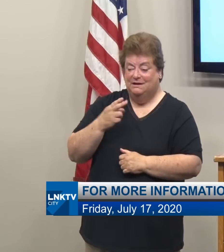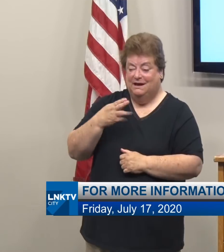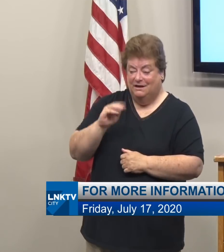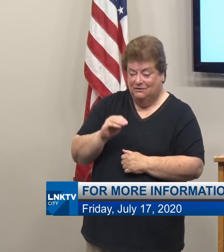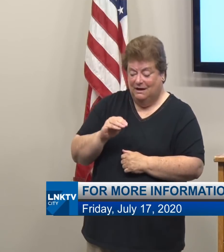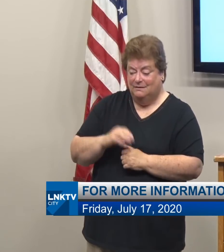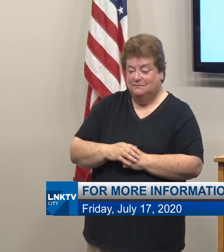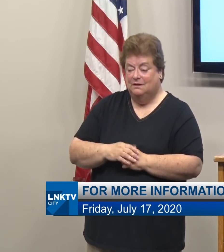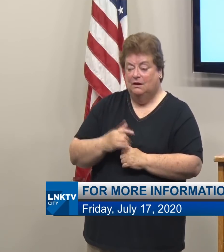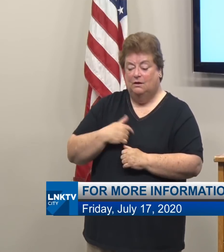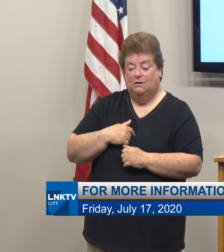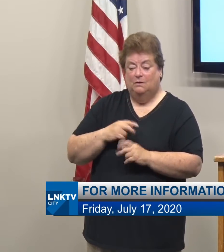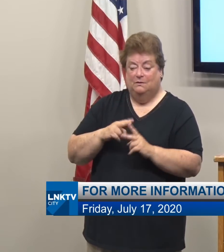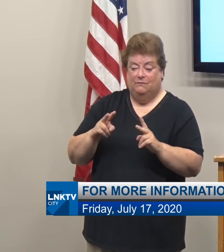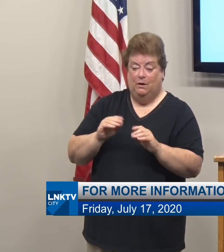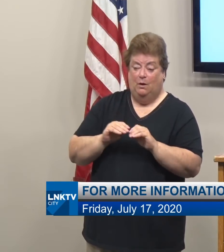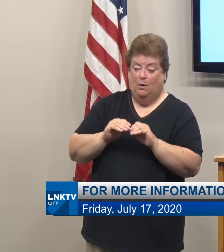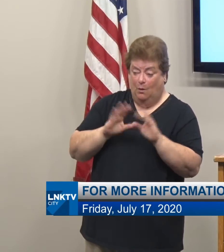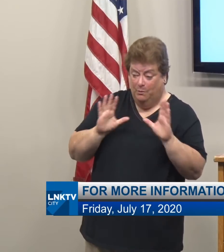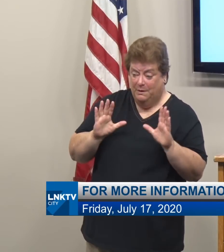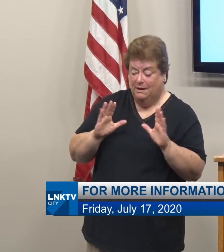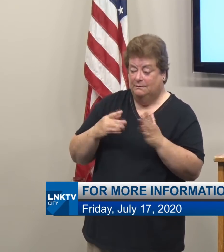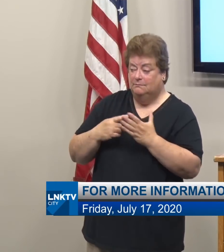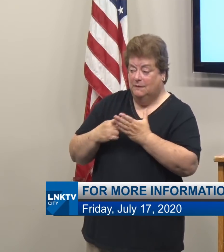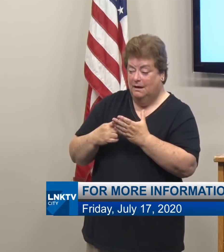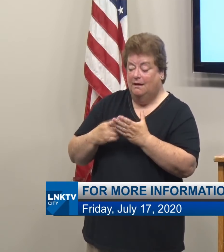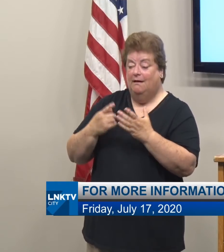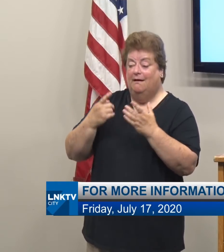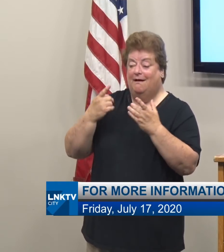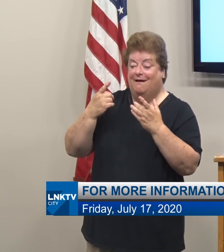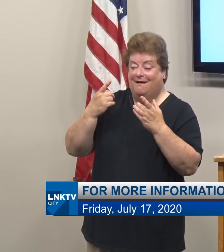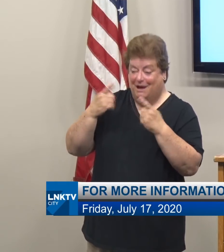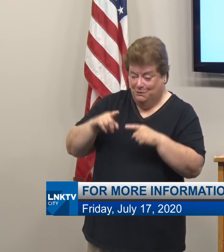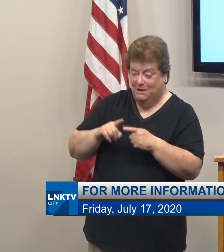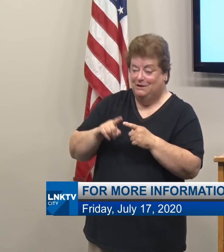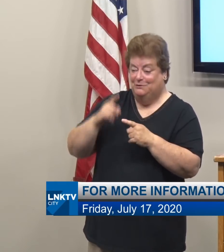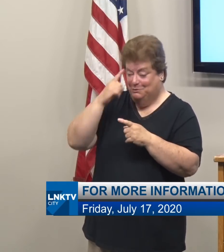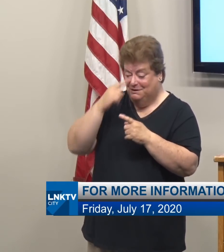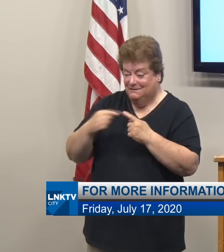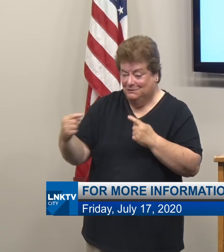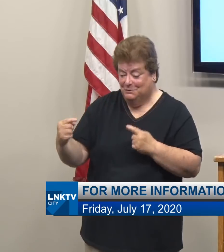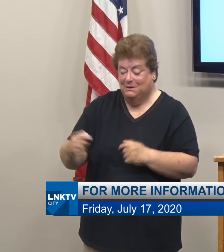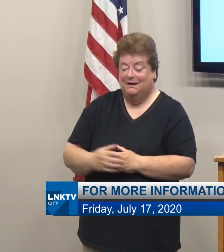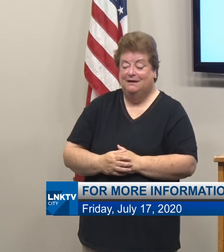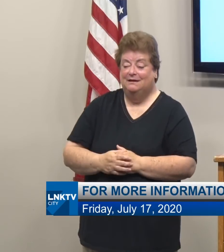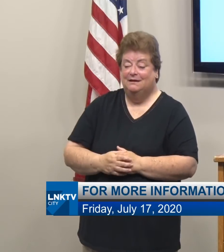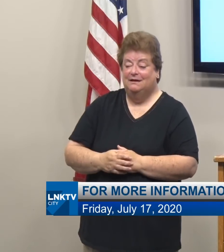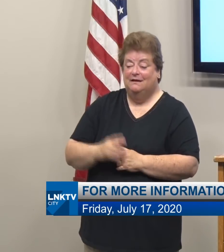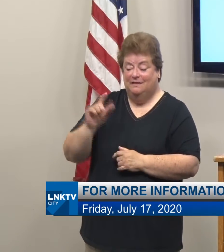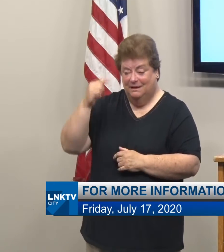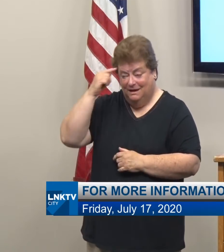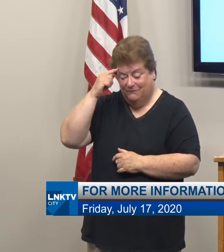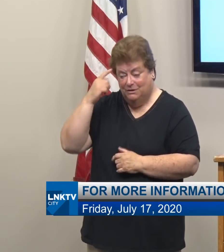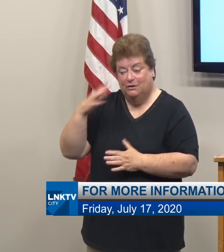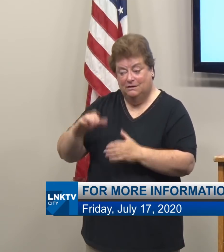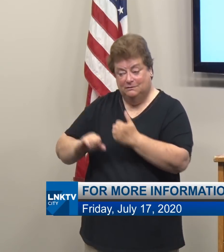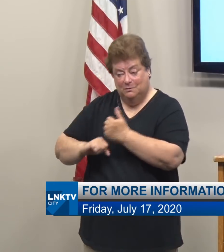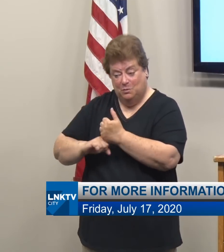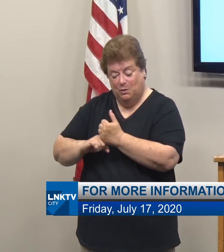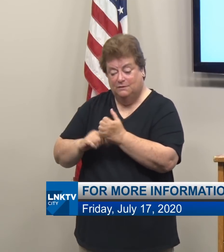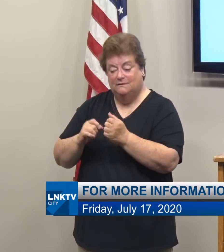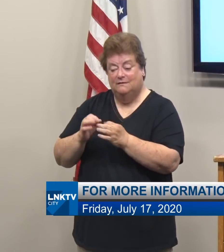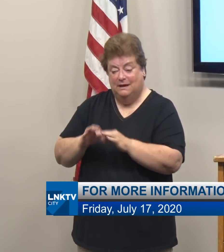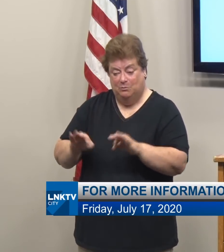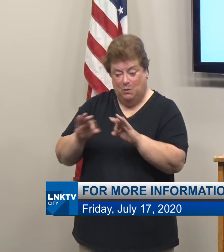been candid and collegial and agreed to disagree at times. I know that the governor supports and has emphasized the importance